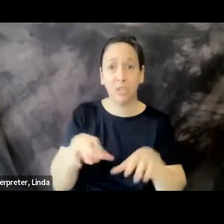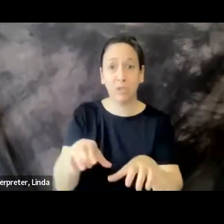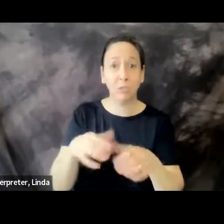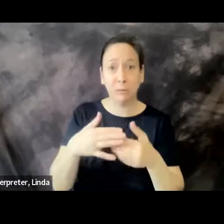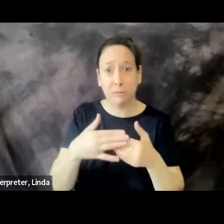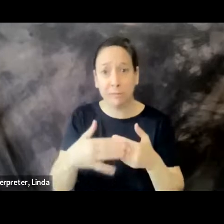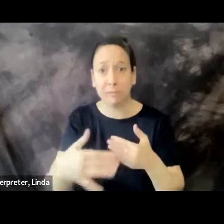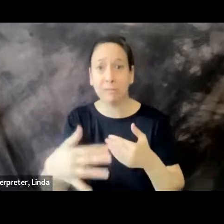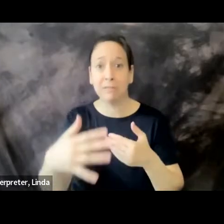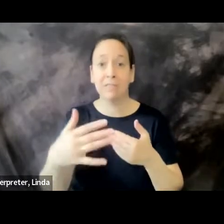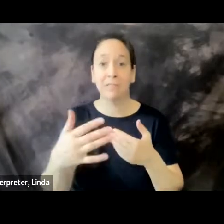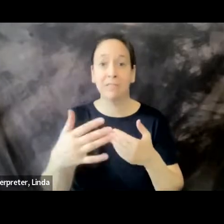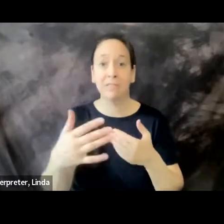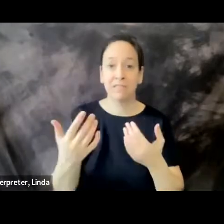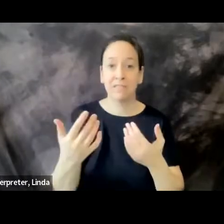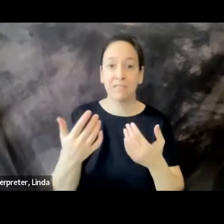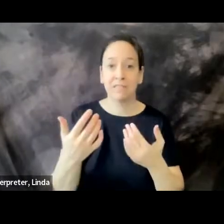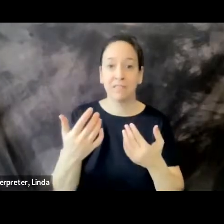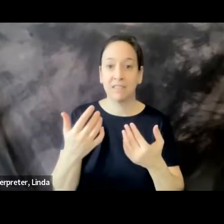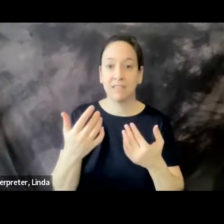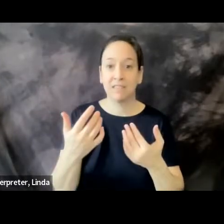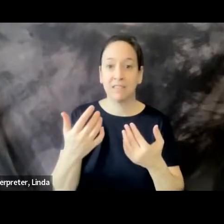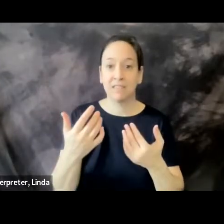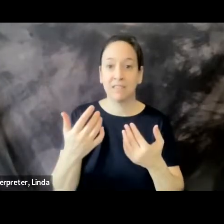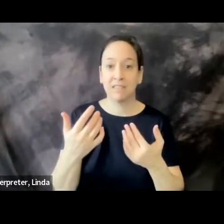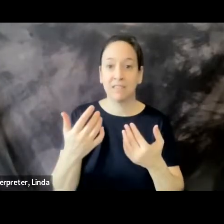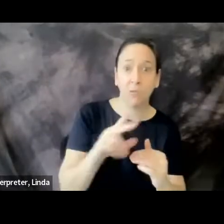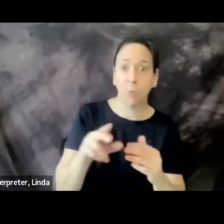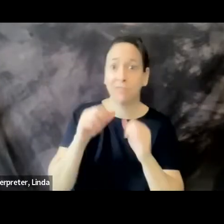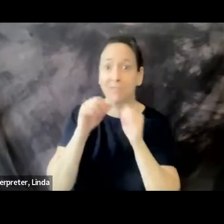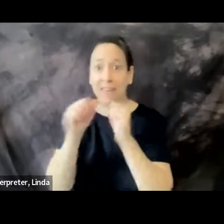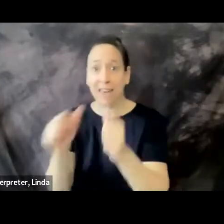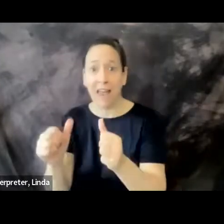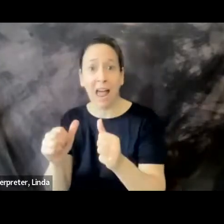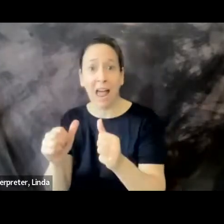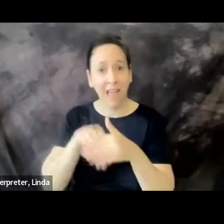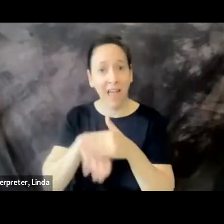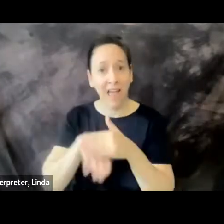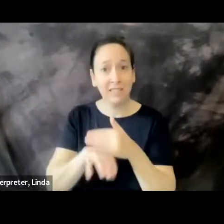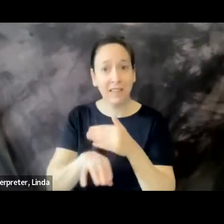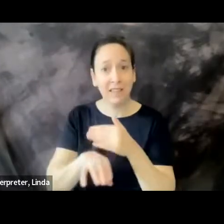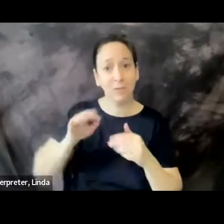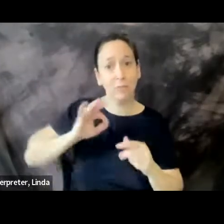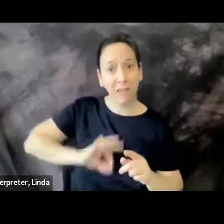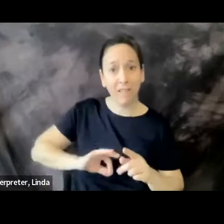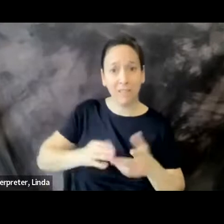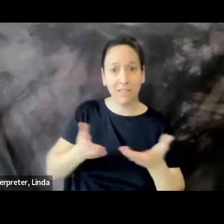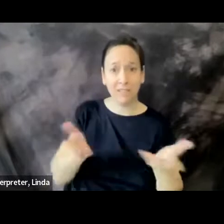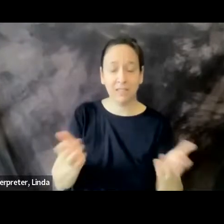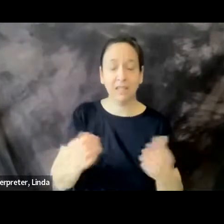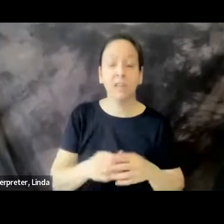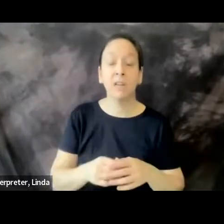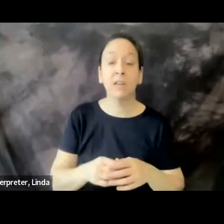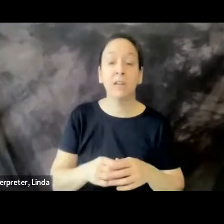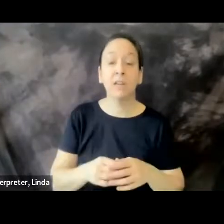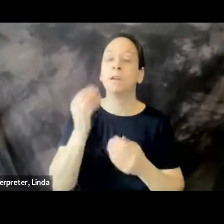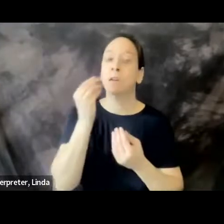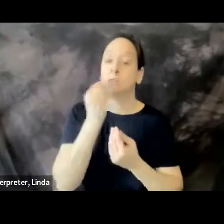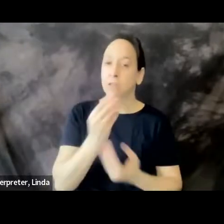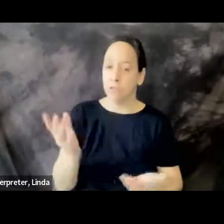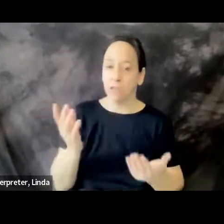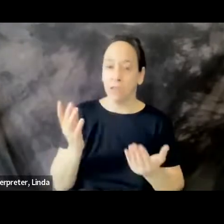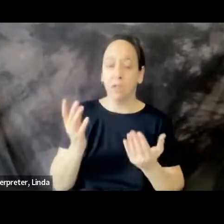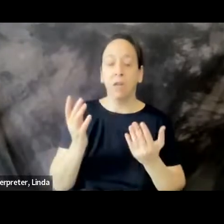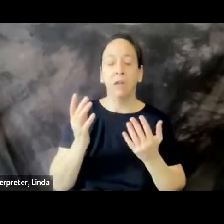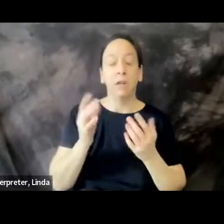are restricting or denying people's access to benefits. So, and one thing I want to say, especially with the